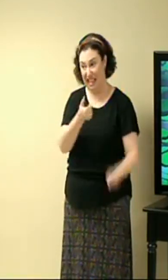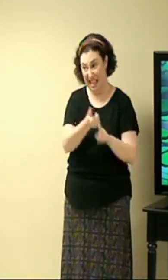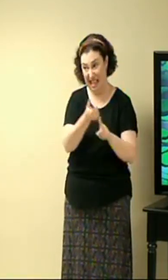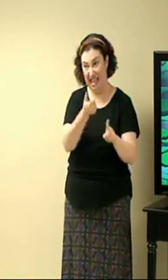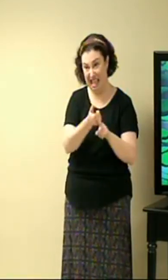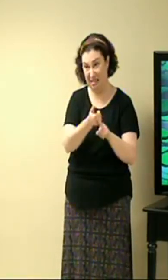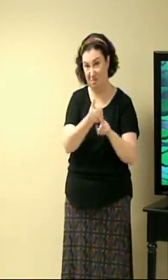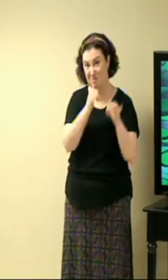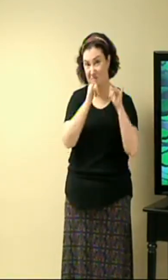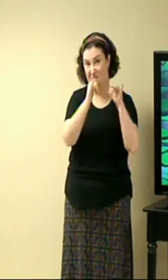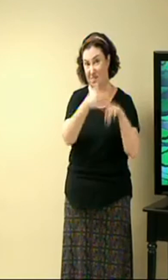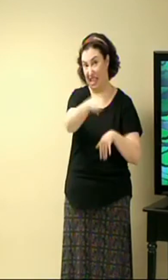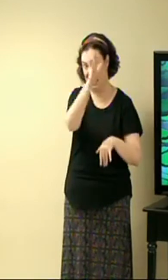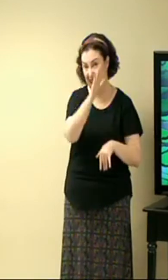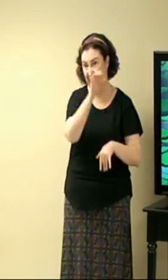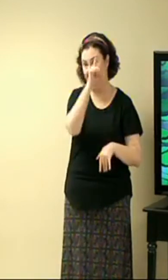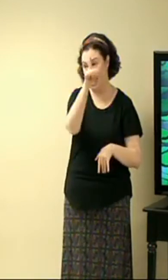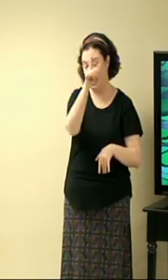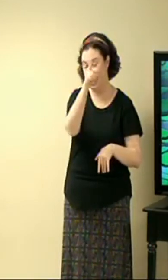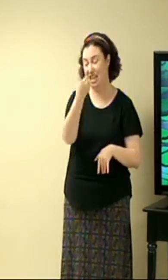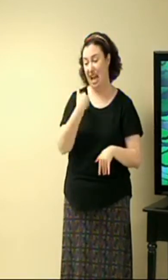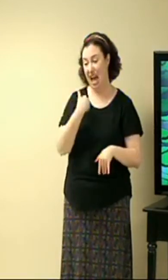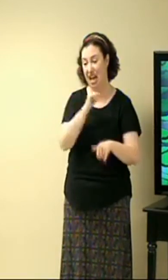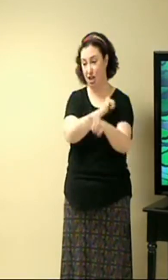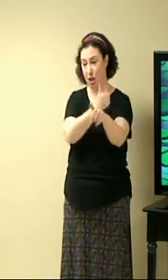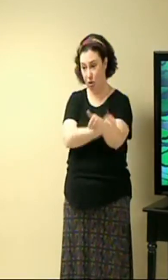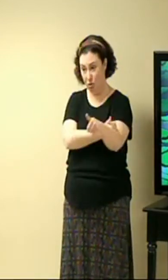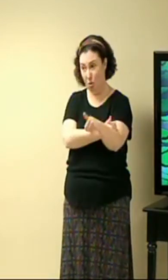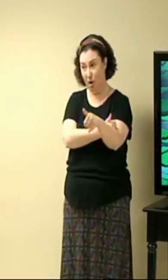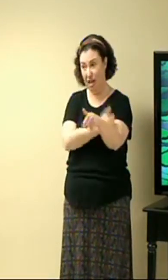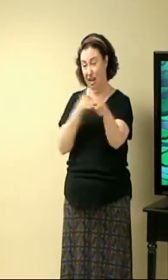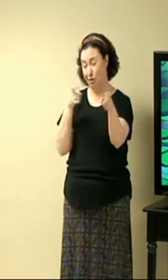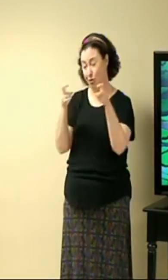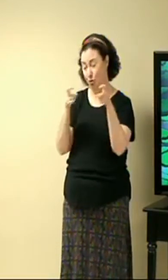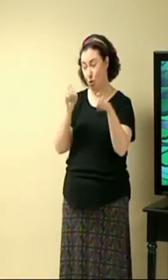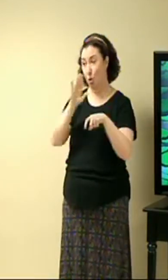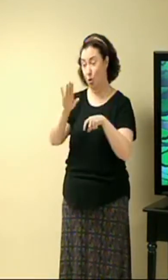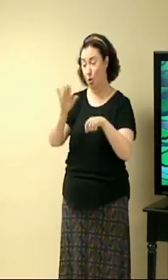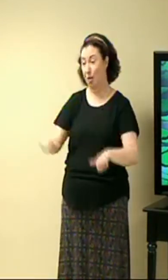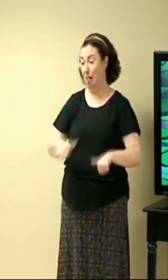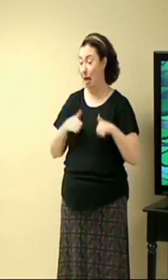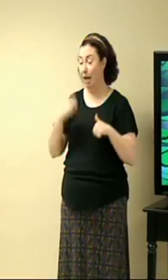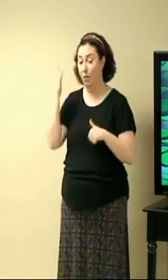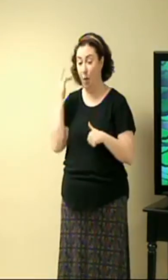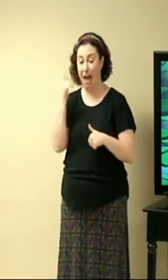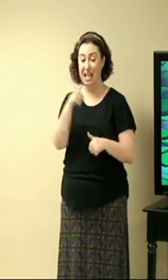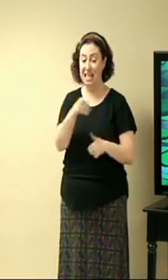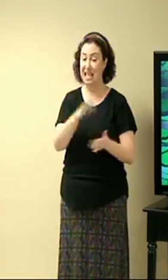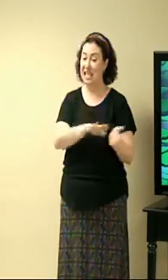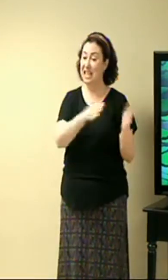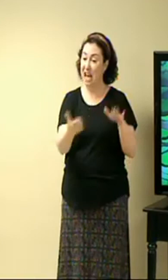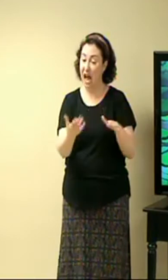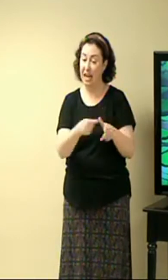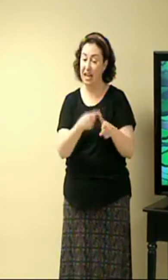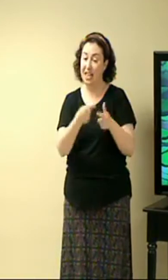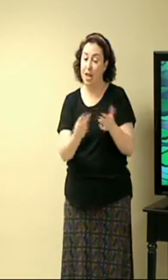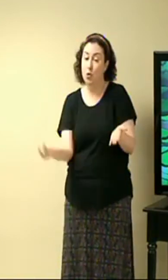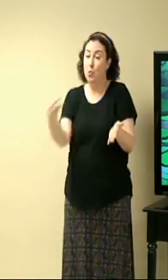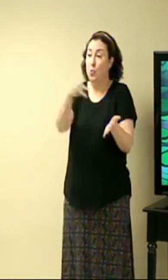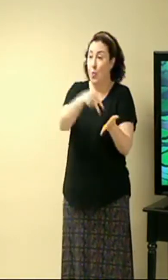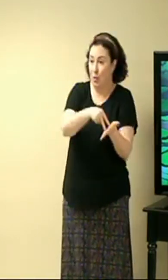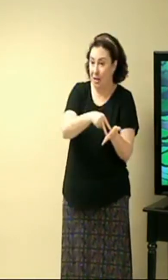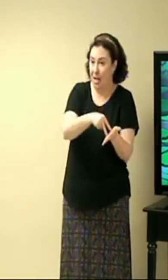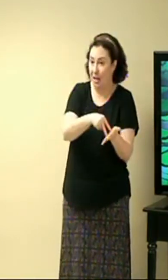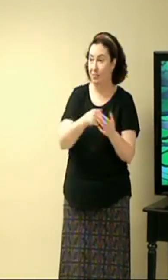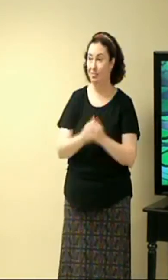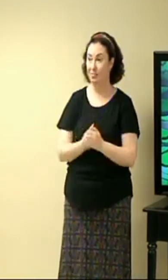has authority to speak into your life because he died and he rose from the dead. And the reason you're in one of our services or on our iCampus right